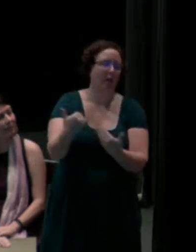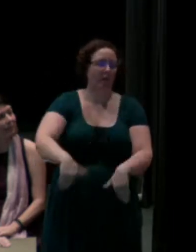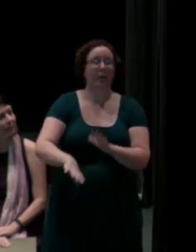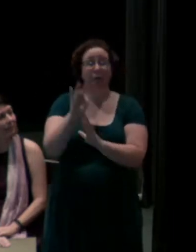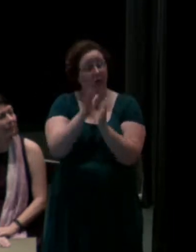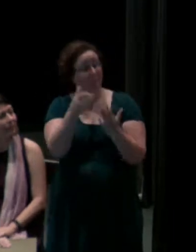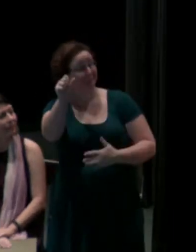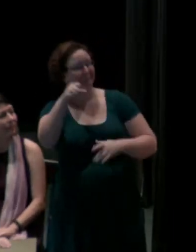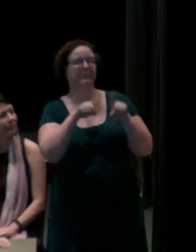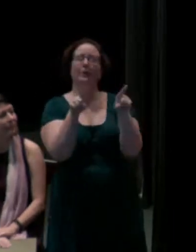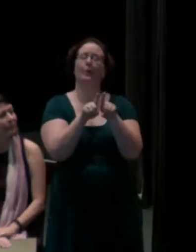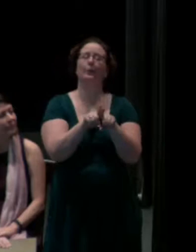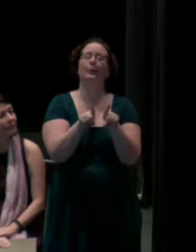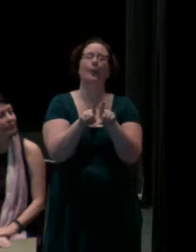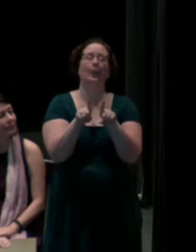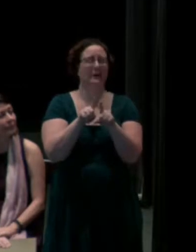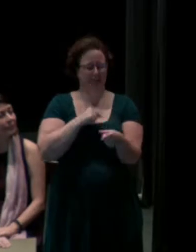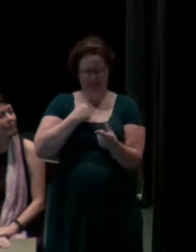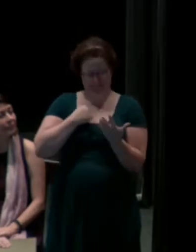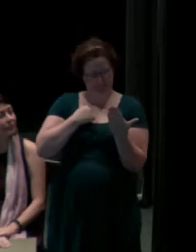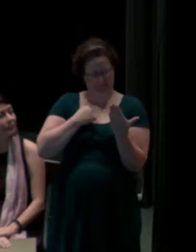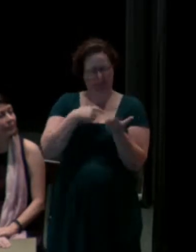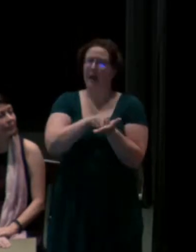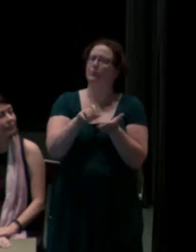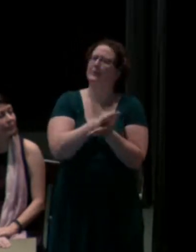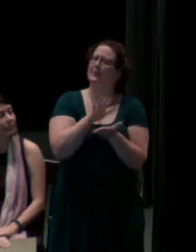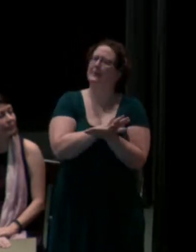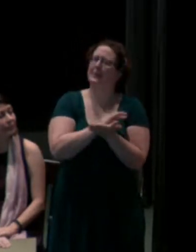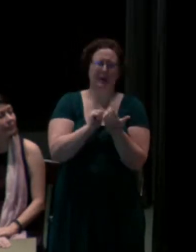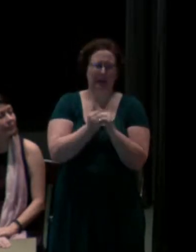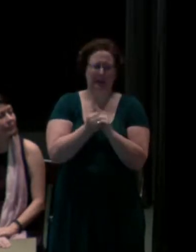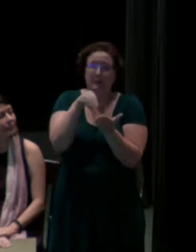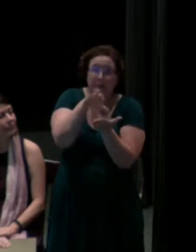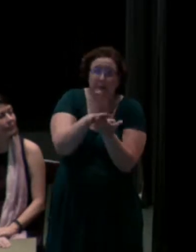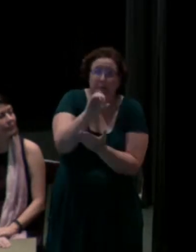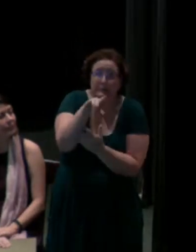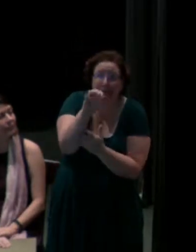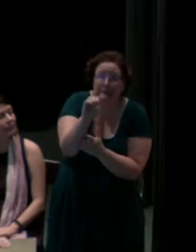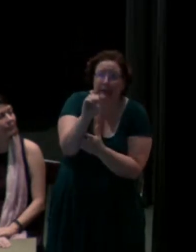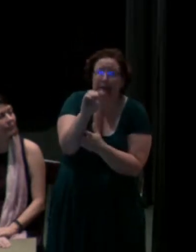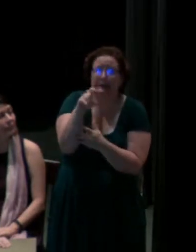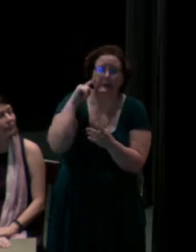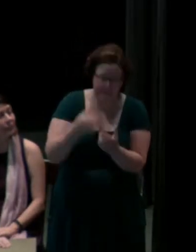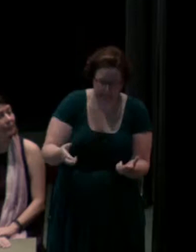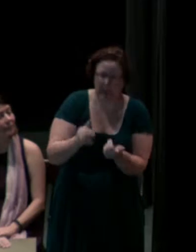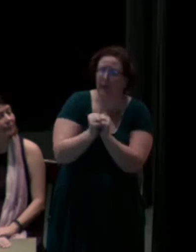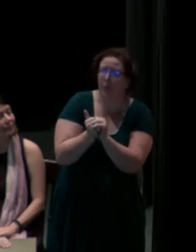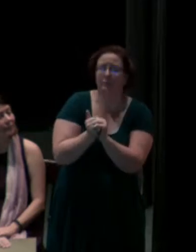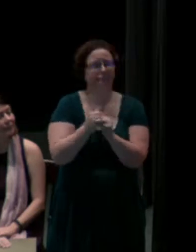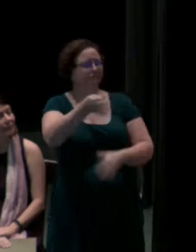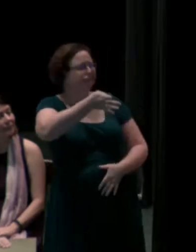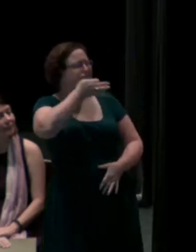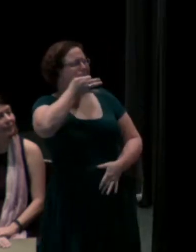books, but they can also help you if you're saying, I'm writing this paper. How do I cite this particular source? They're all experts in